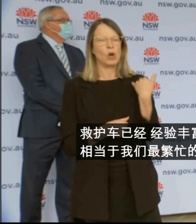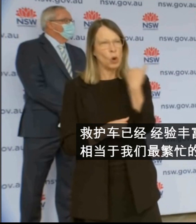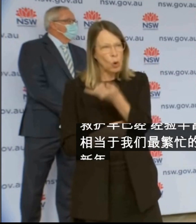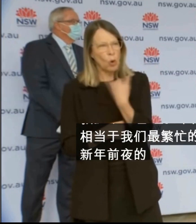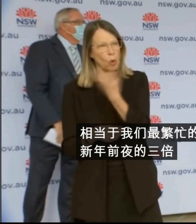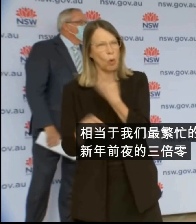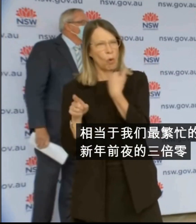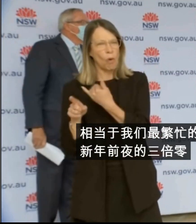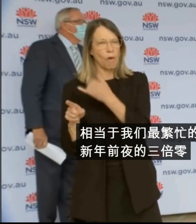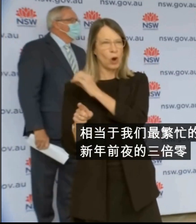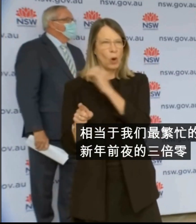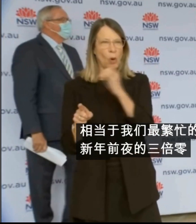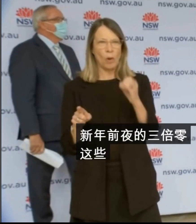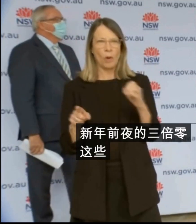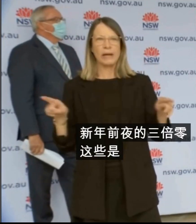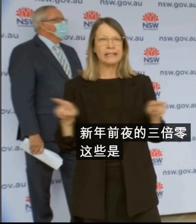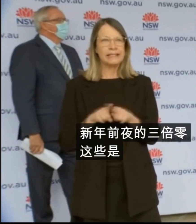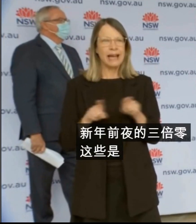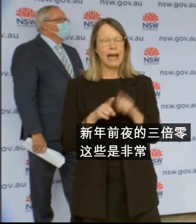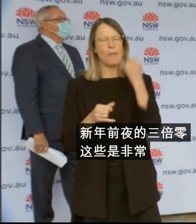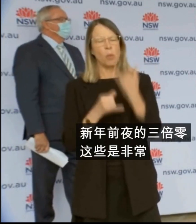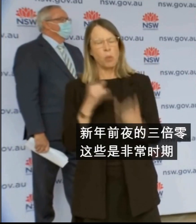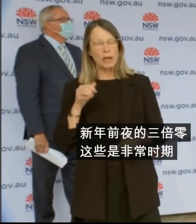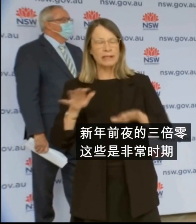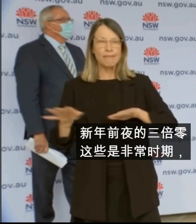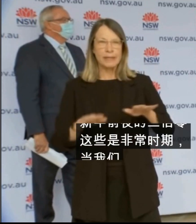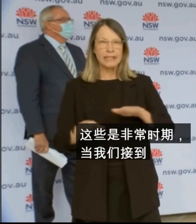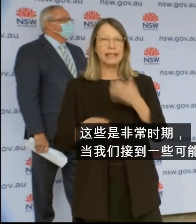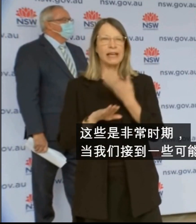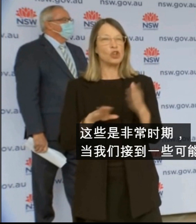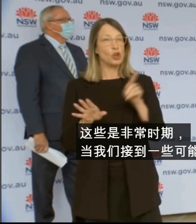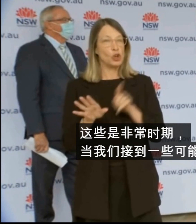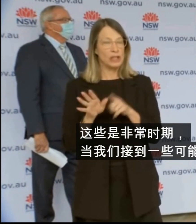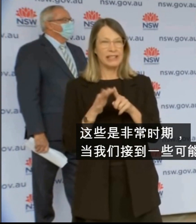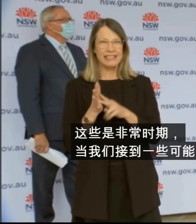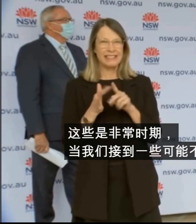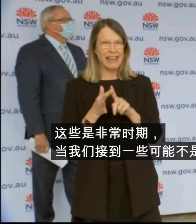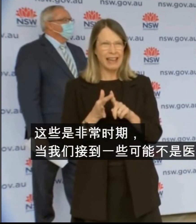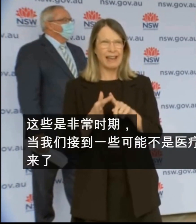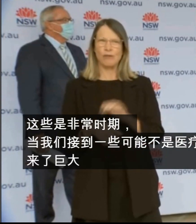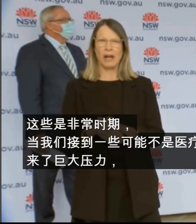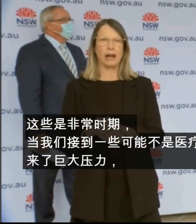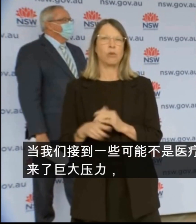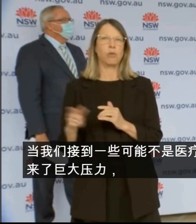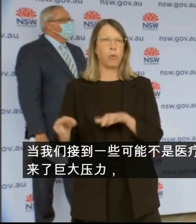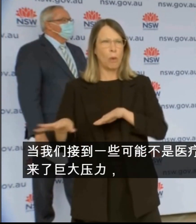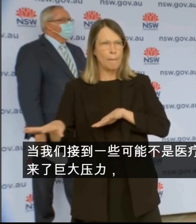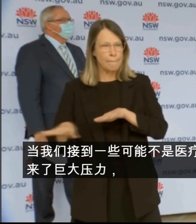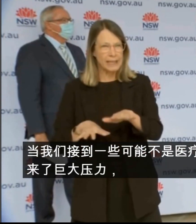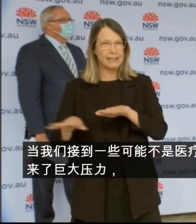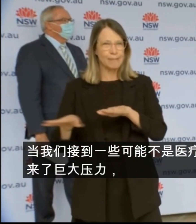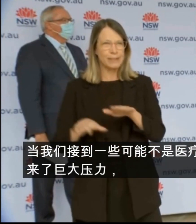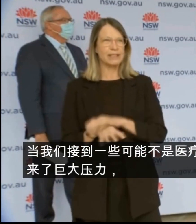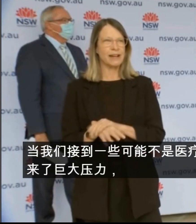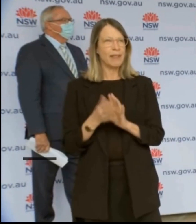busiest New Year's Eve. These are extraordinary times, and it places great pressure on our staff when we receive